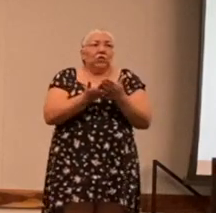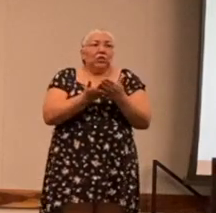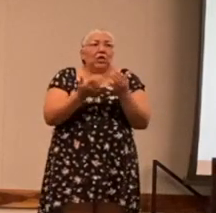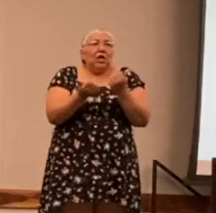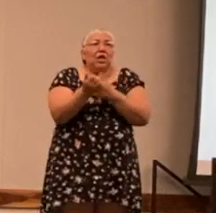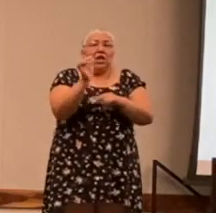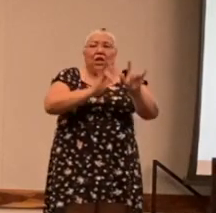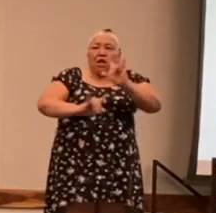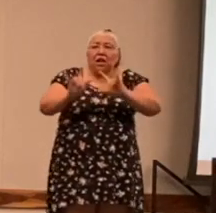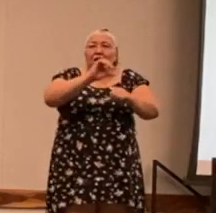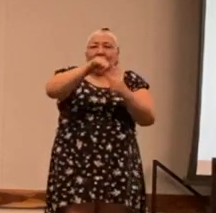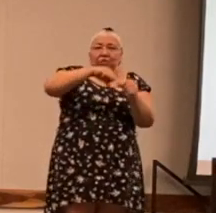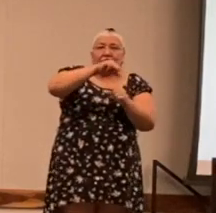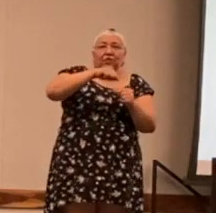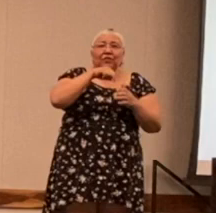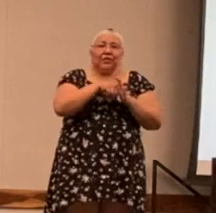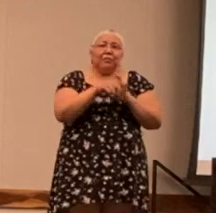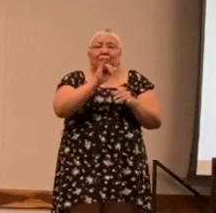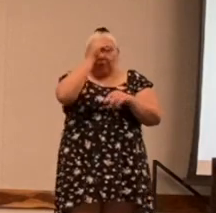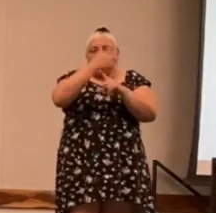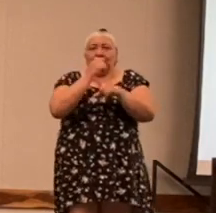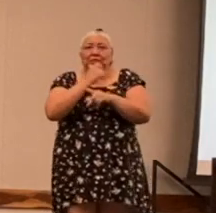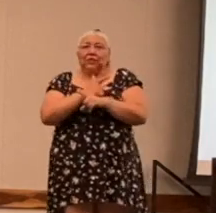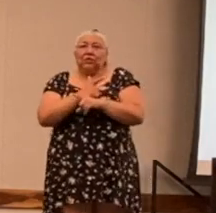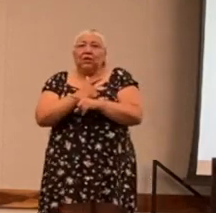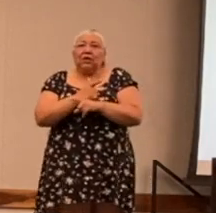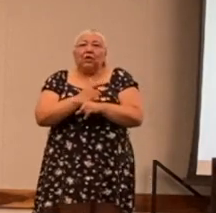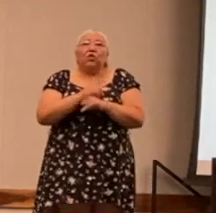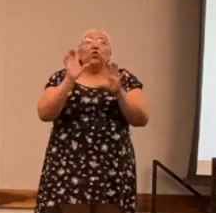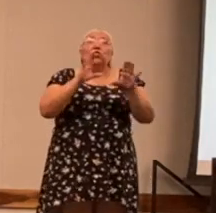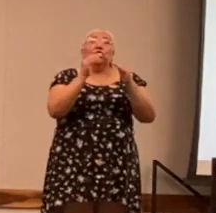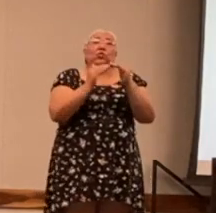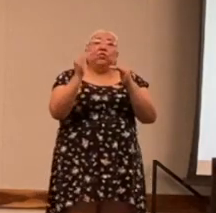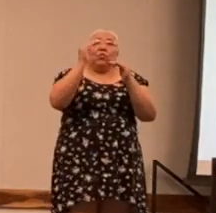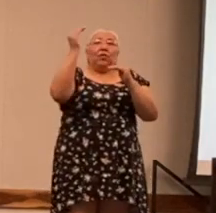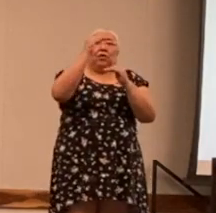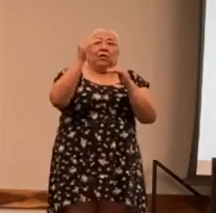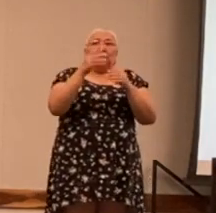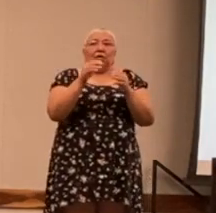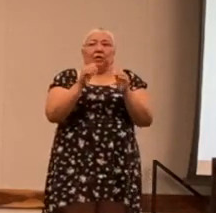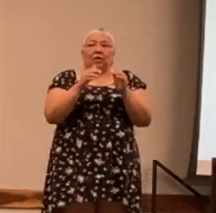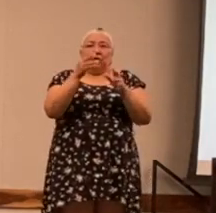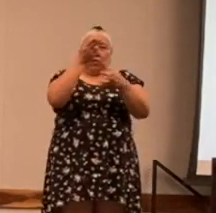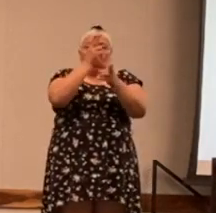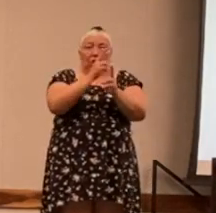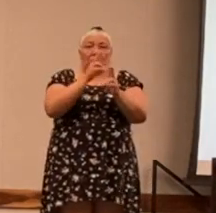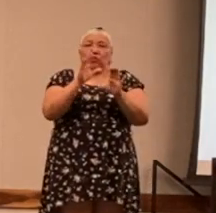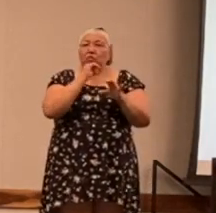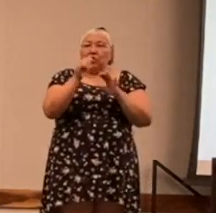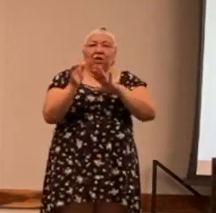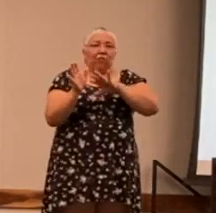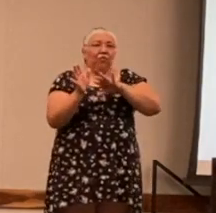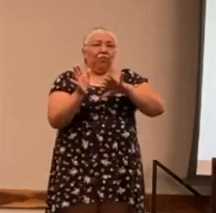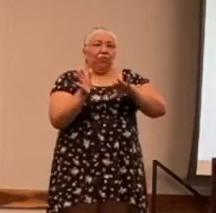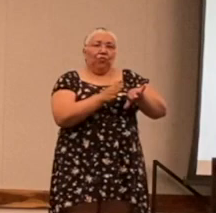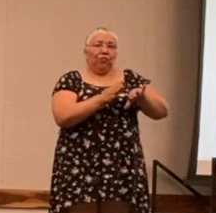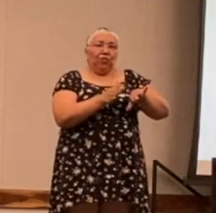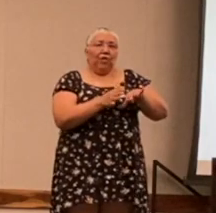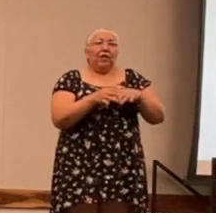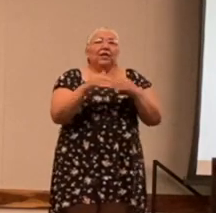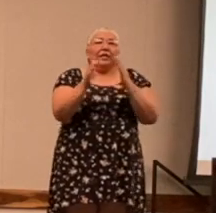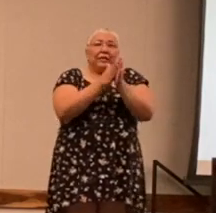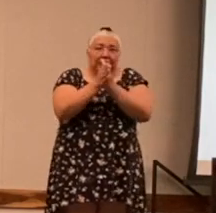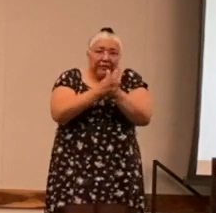sisters. Outdo one another in showing honor. Do not lack diligence and zeal. Be fervent in the